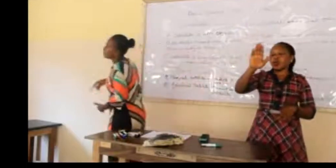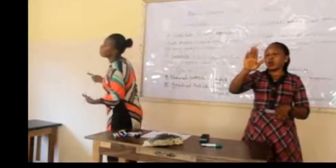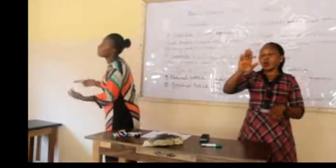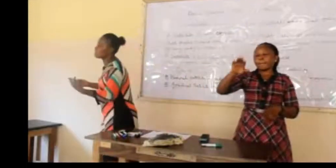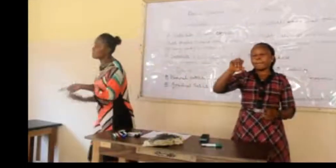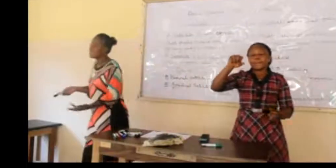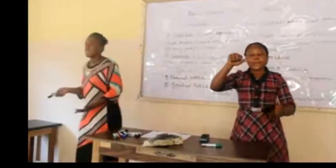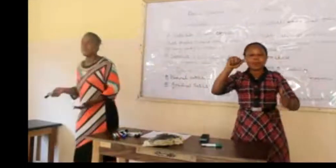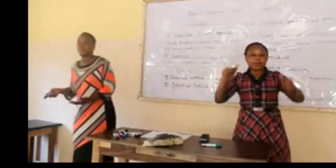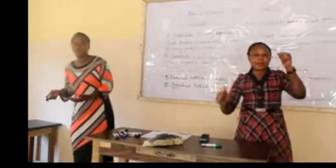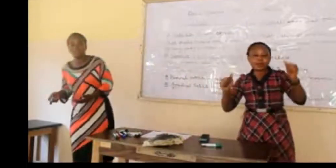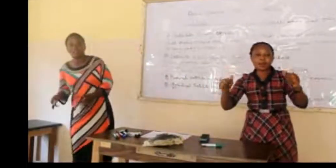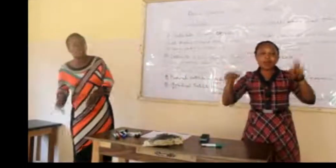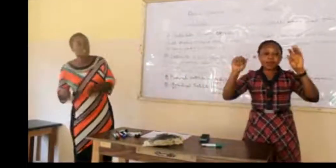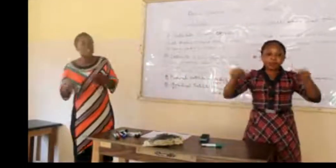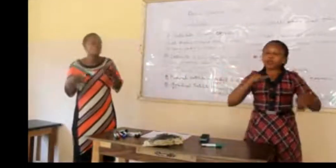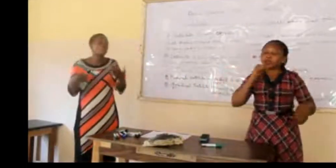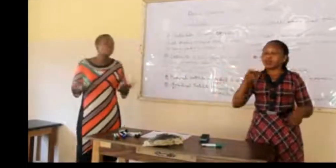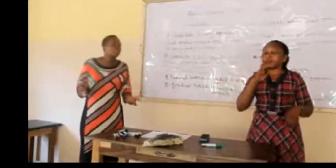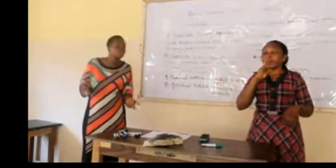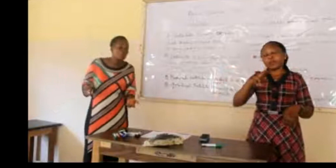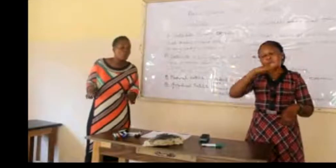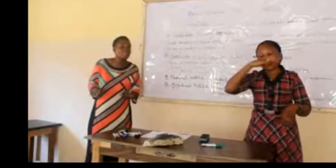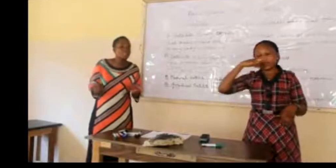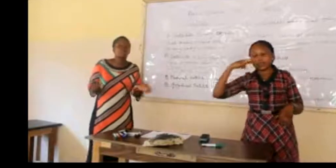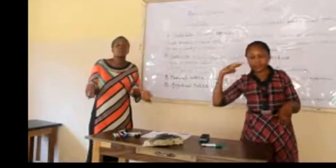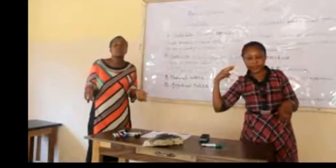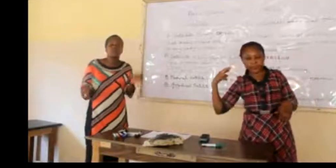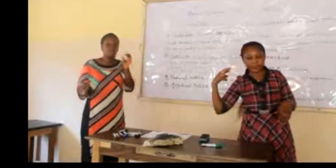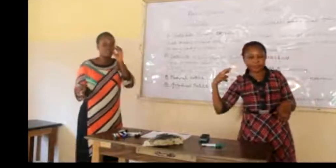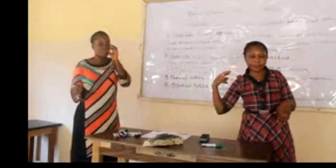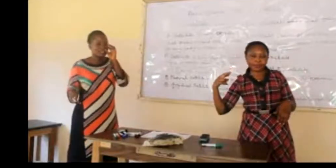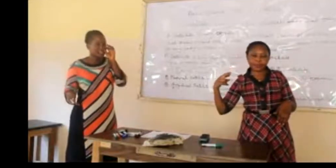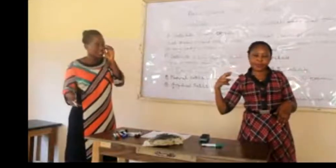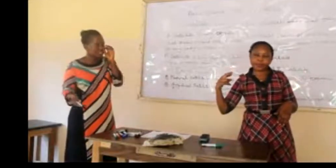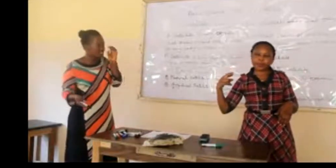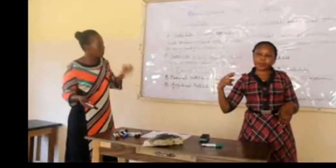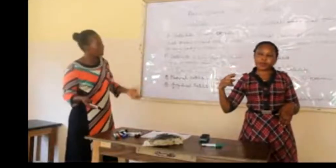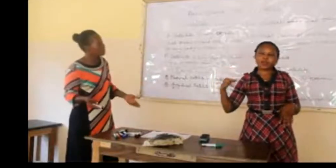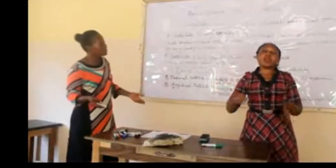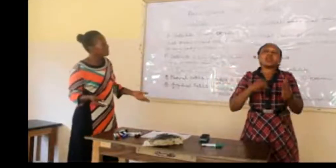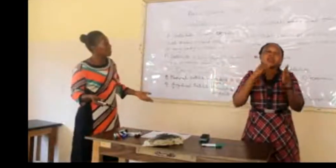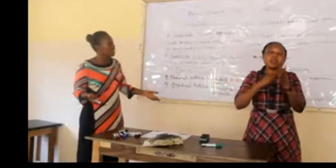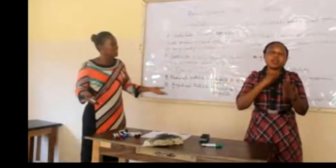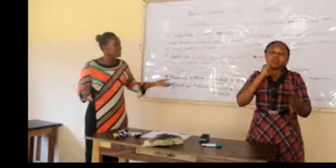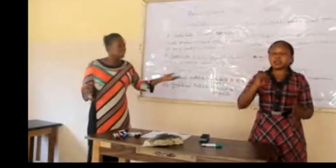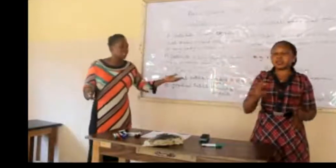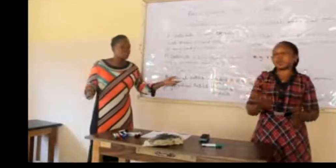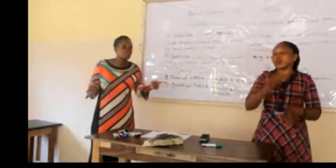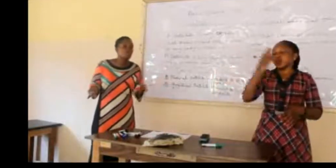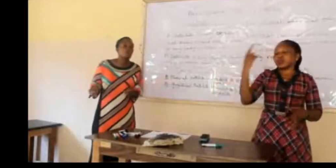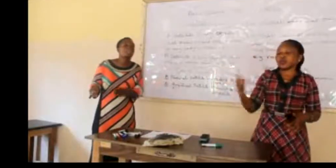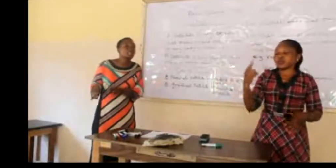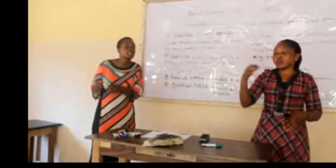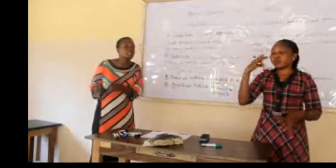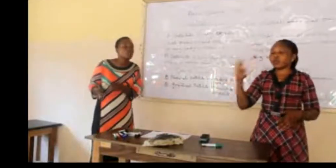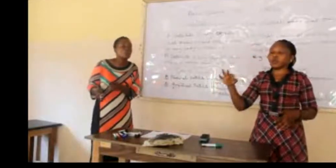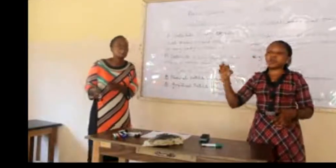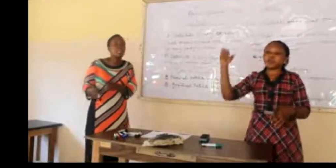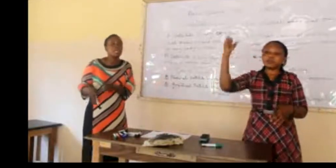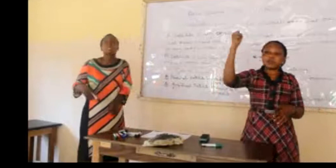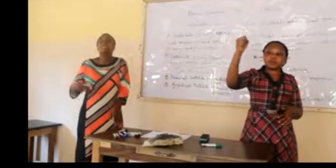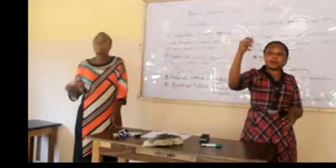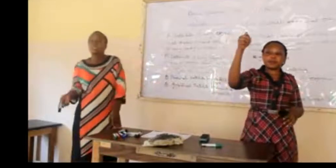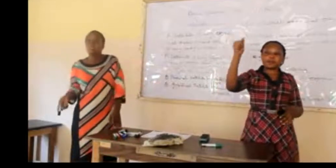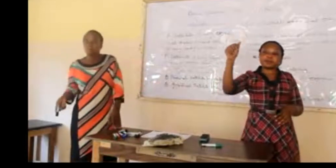tracking of phones this time around, tracking of vehicle when they are stolen. He is simply using of a satellite to locate